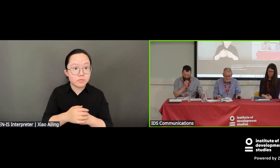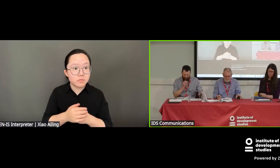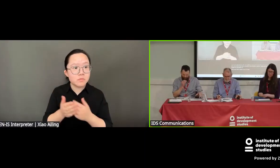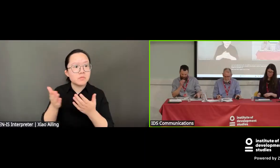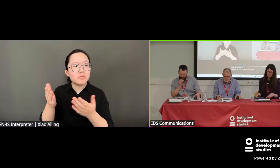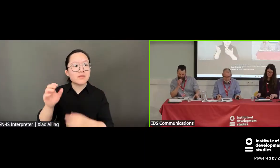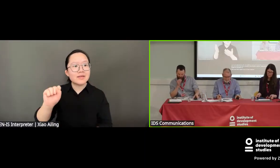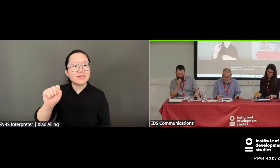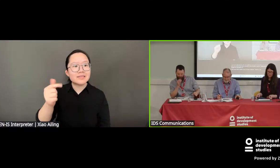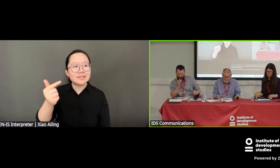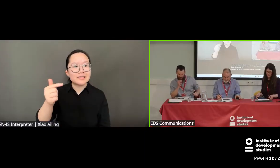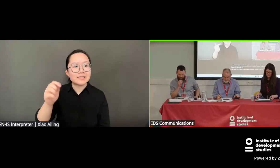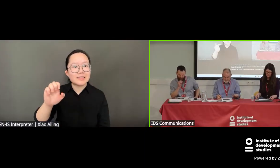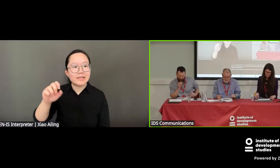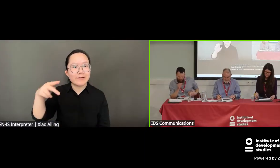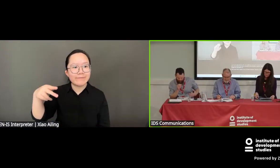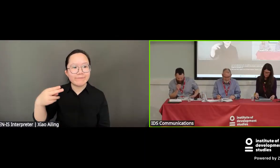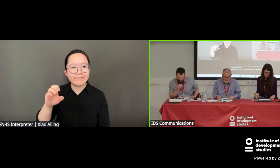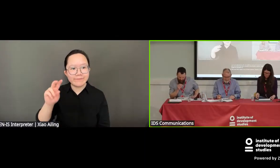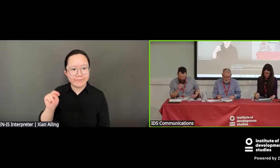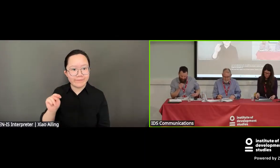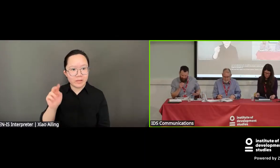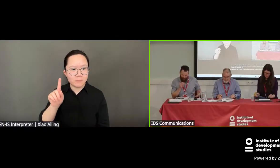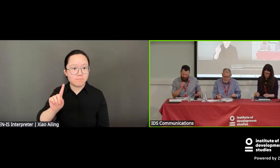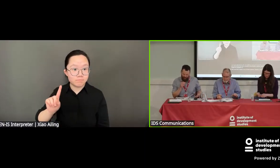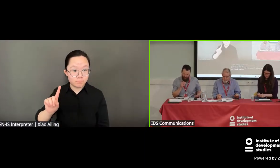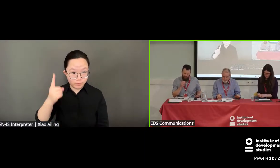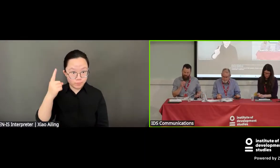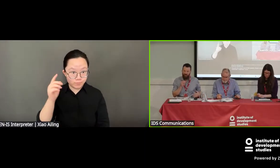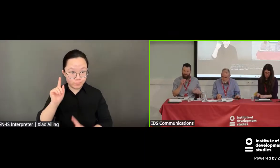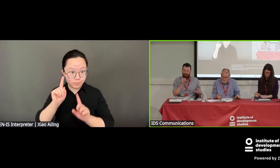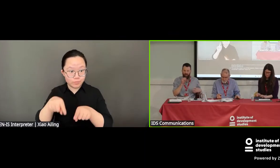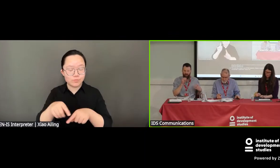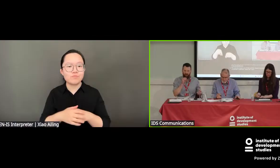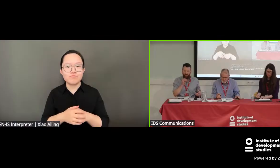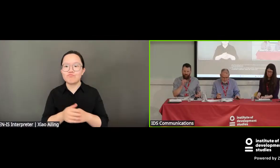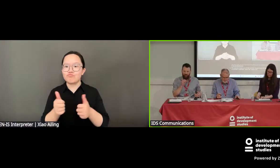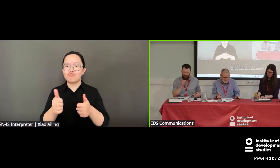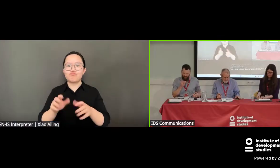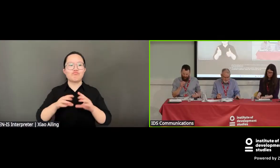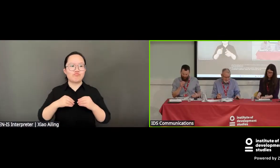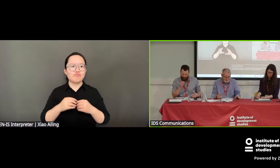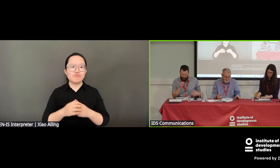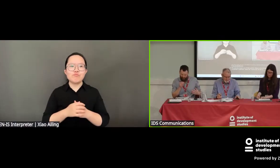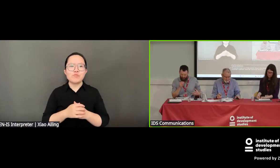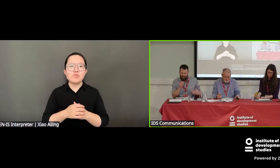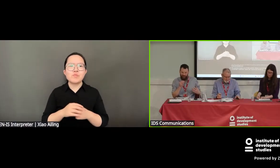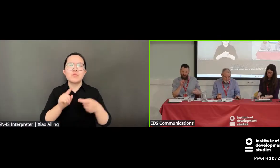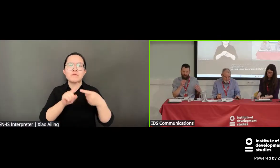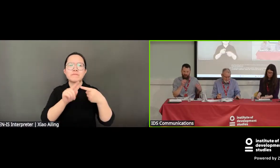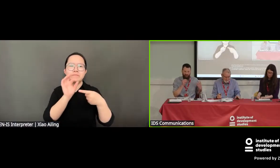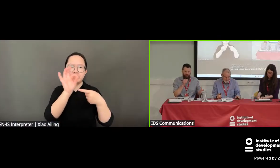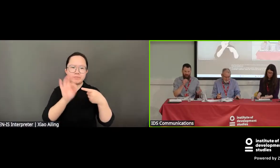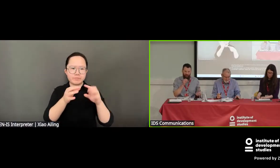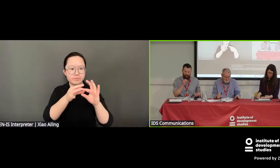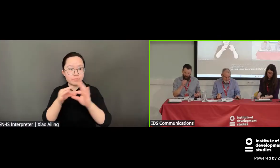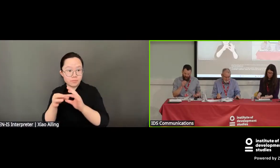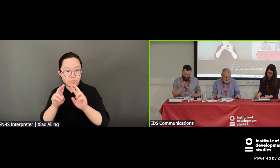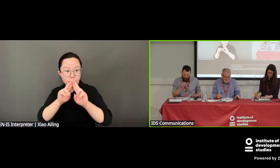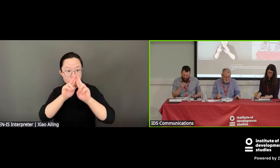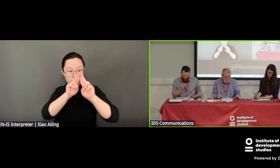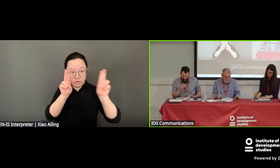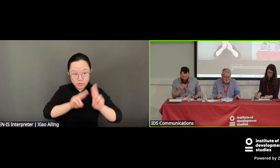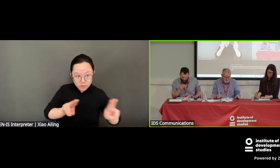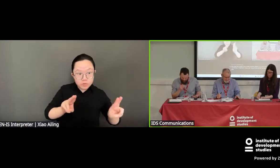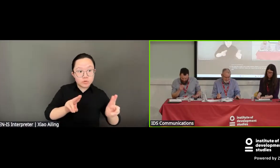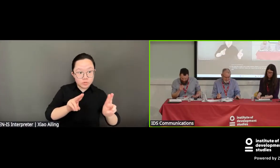Thanks, John. Yeah, maybe I'll take the first one about how do we ensure local NGOs are doing disability inclusive development